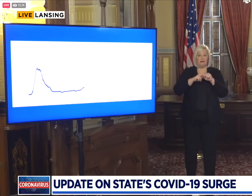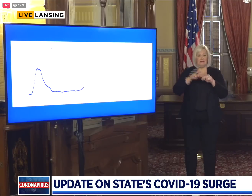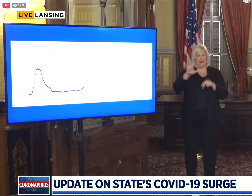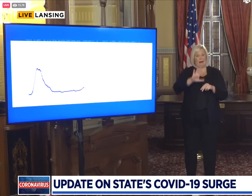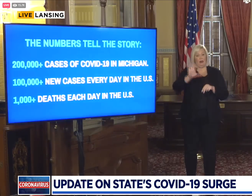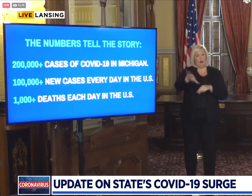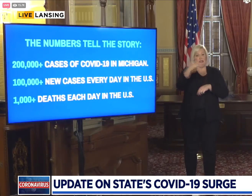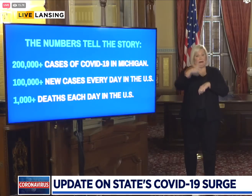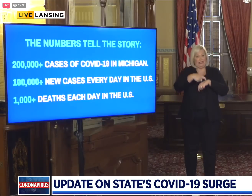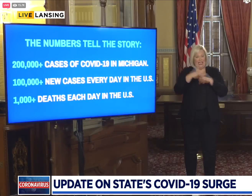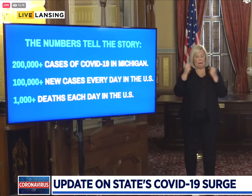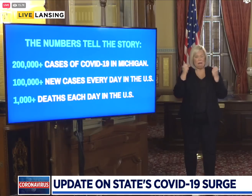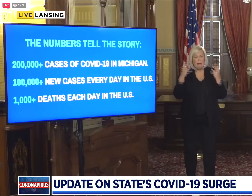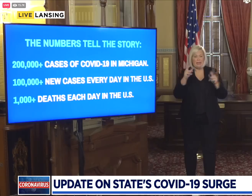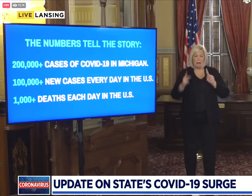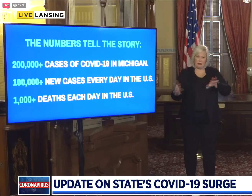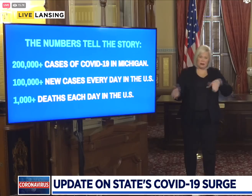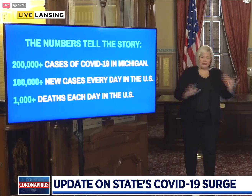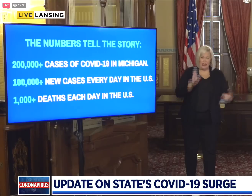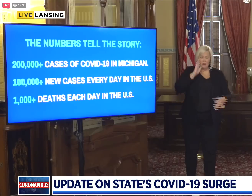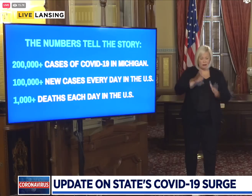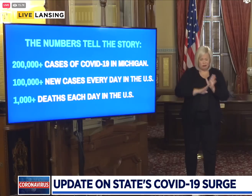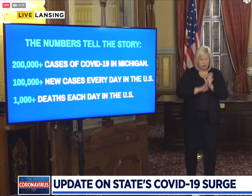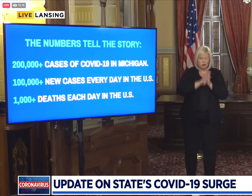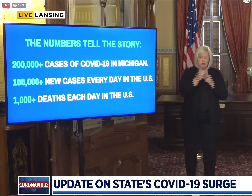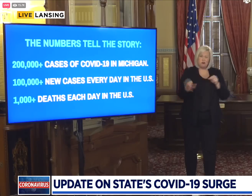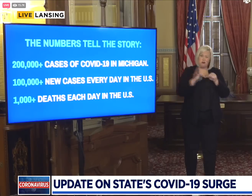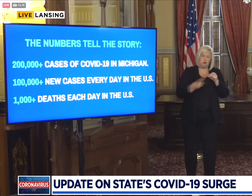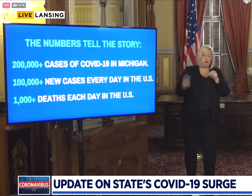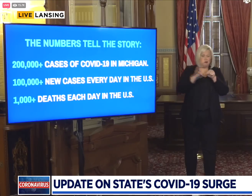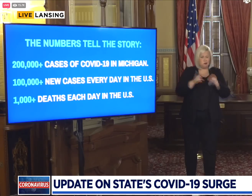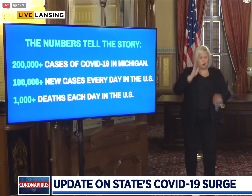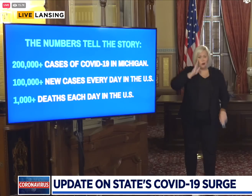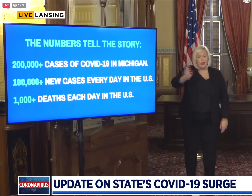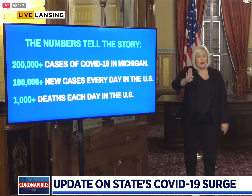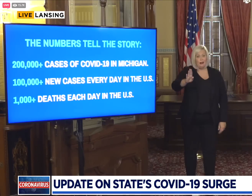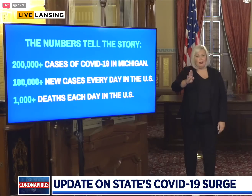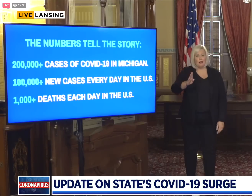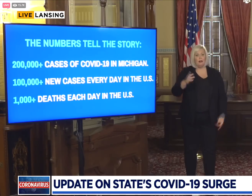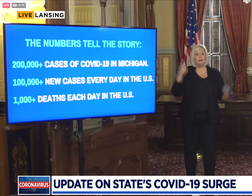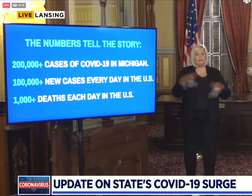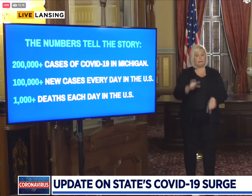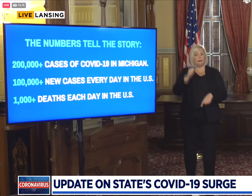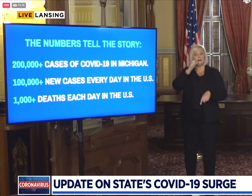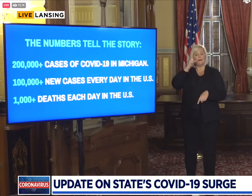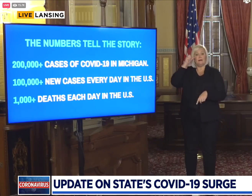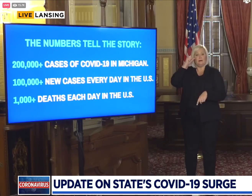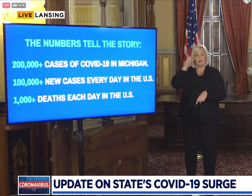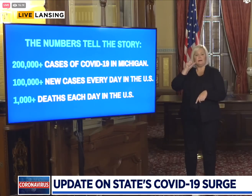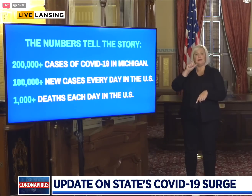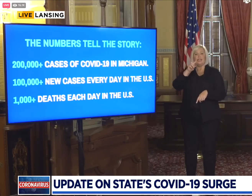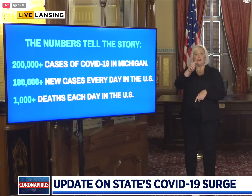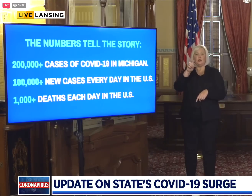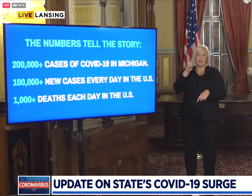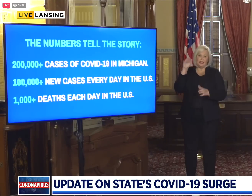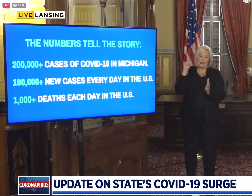story. Last Friday, we recorded our 200,000th case of COVID-19